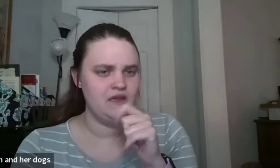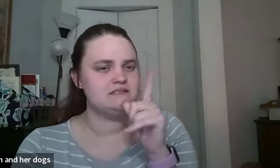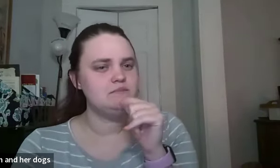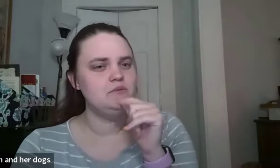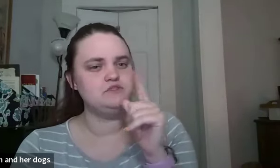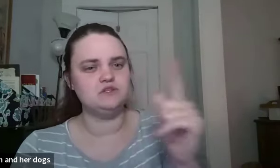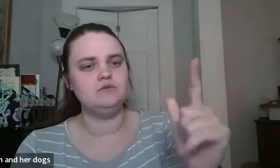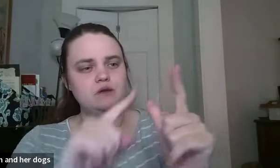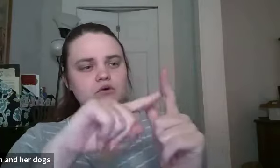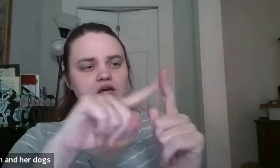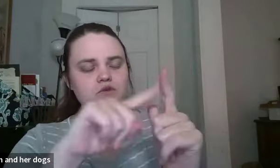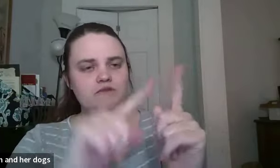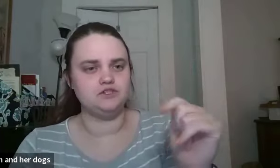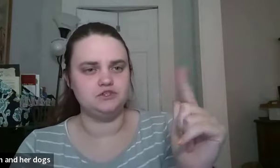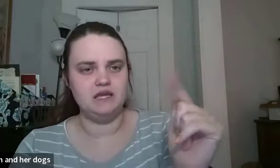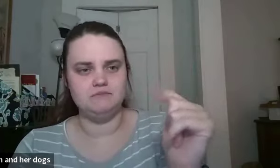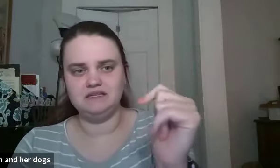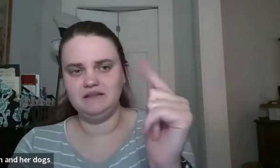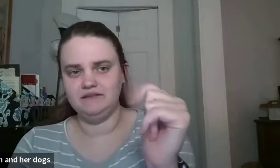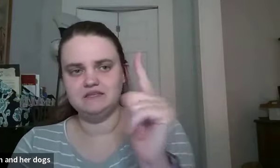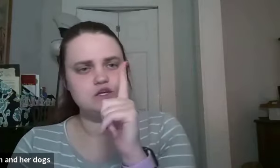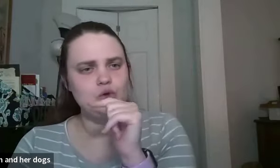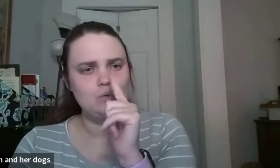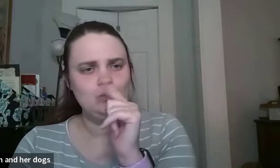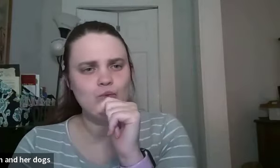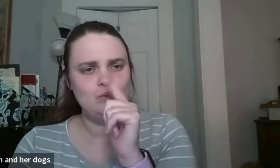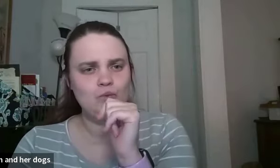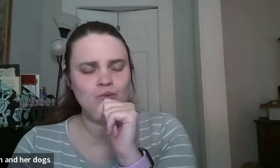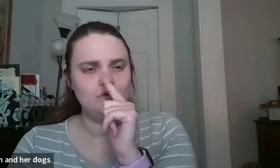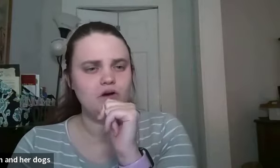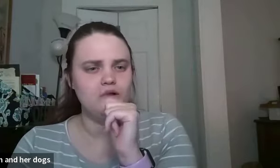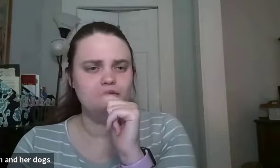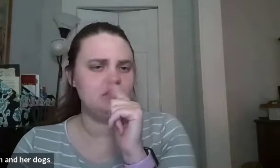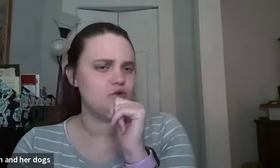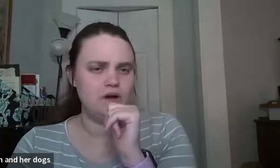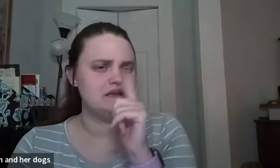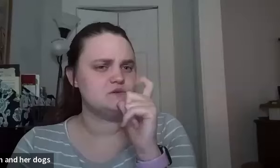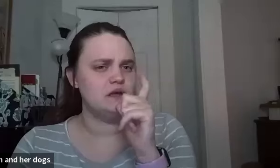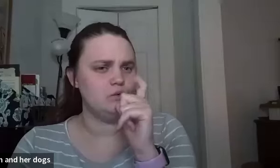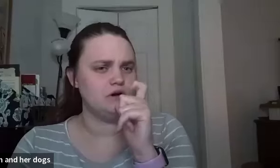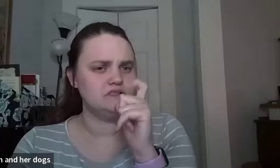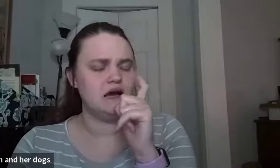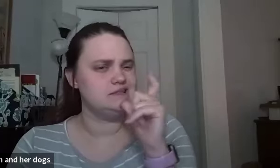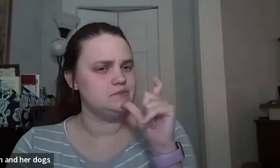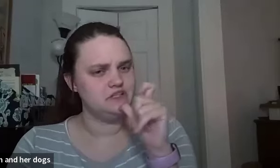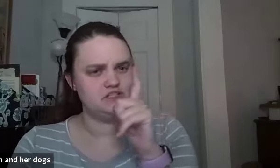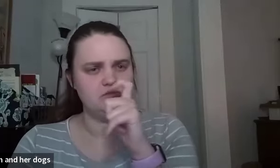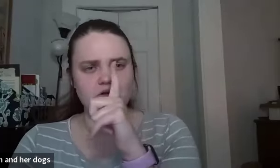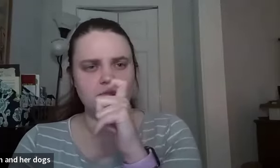Some people they will keep their finger straight and bend it like this, like who. Either way, it works. I typically just do the little bending